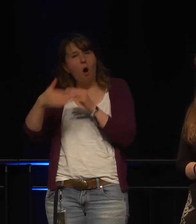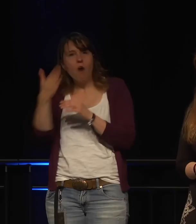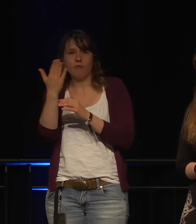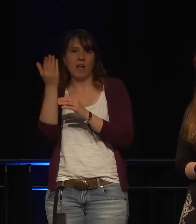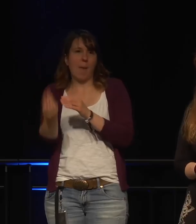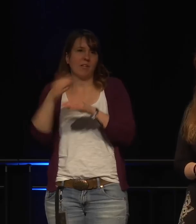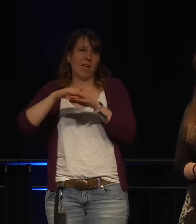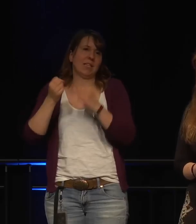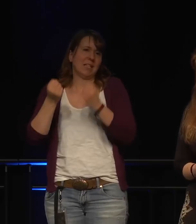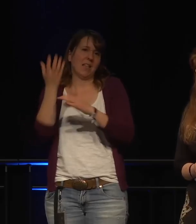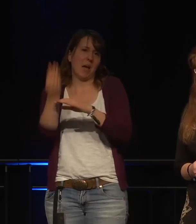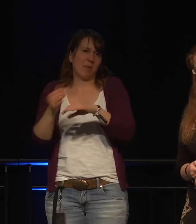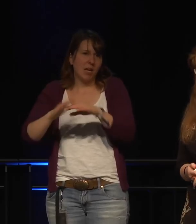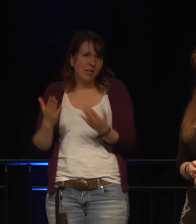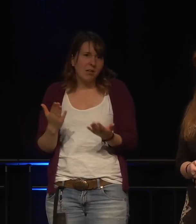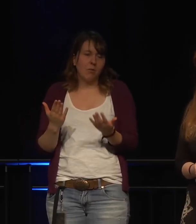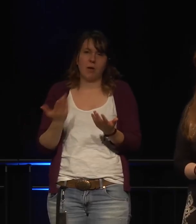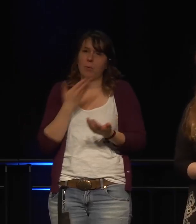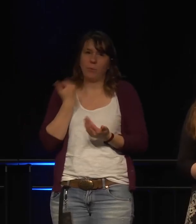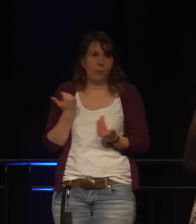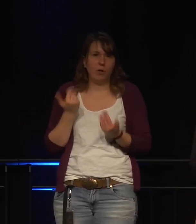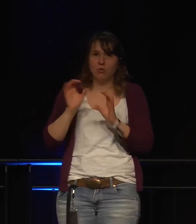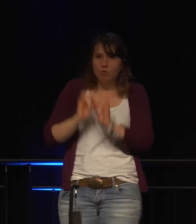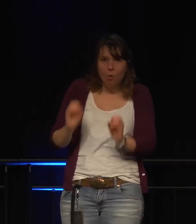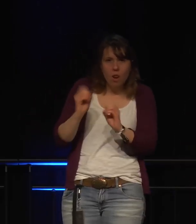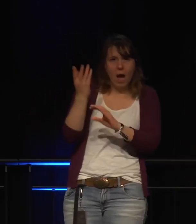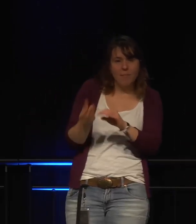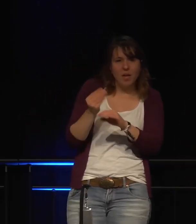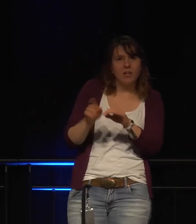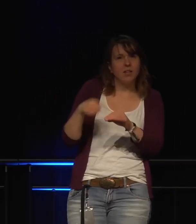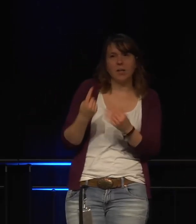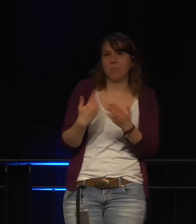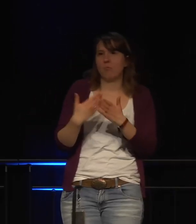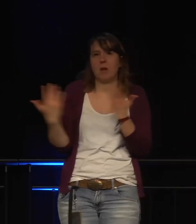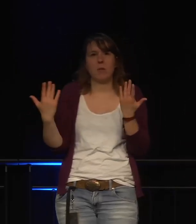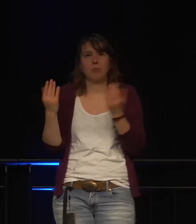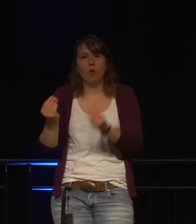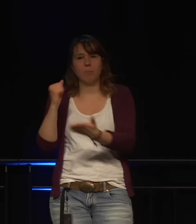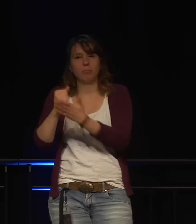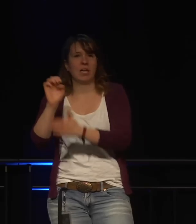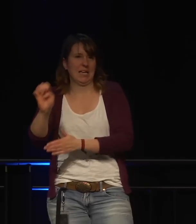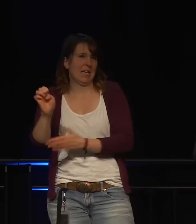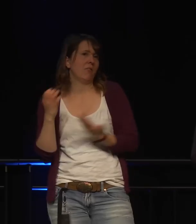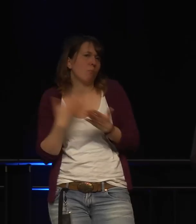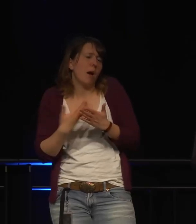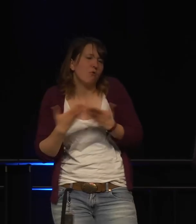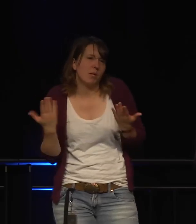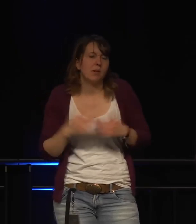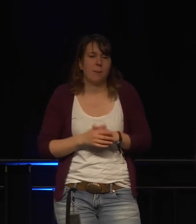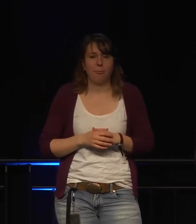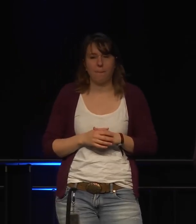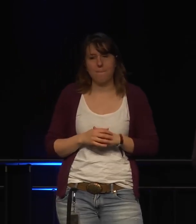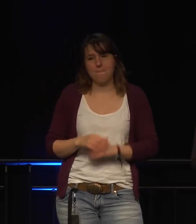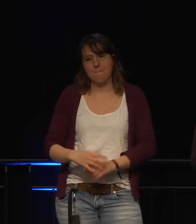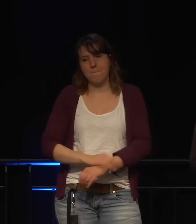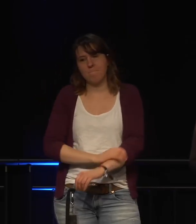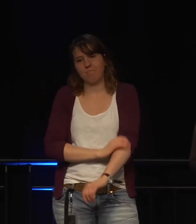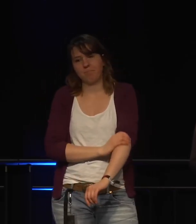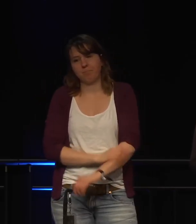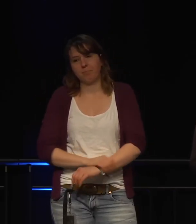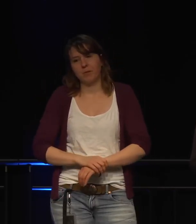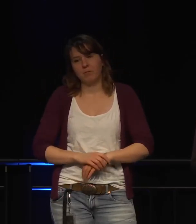A++ label. If it's no updates at all and it stays unsecure, it gets the badest rating or such